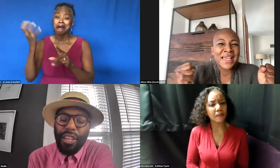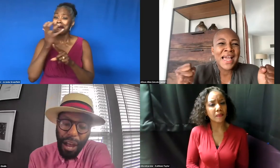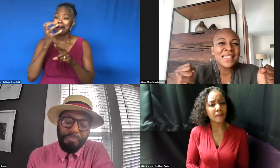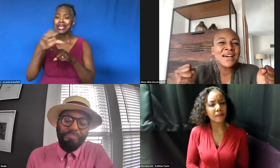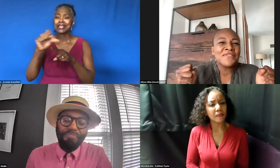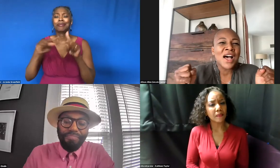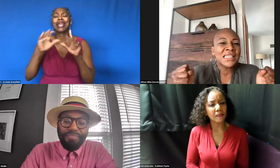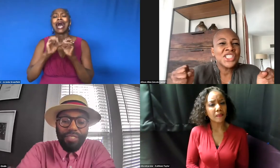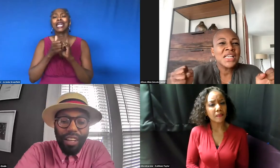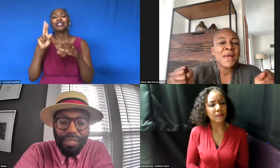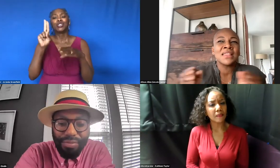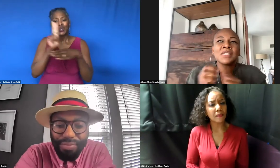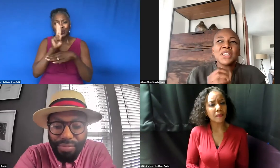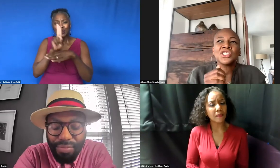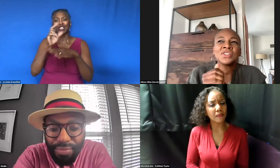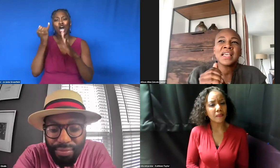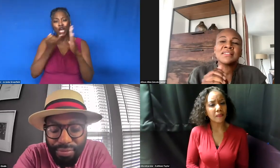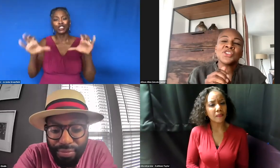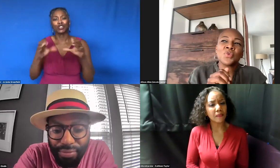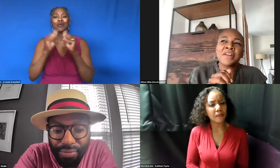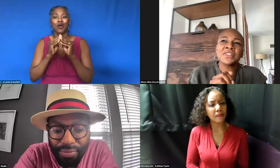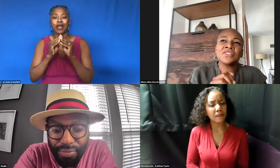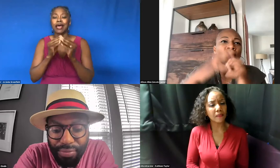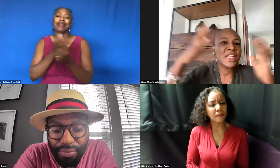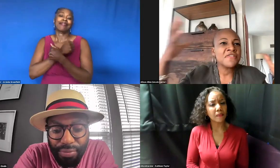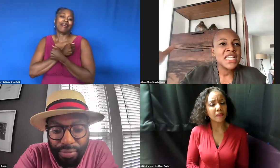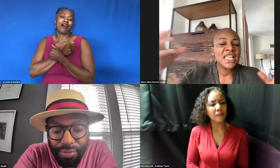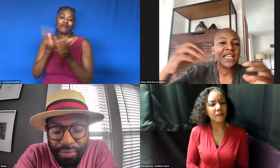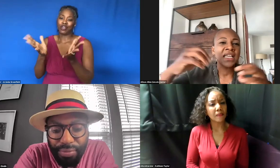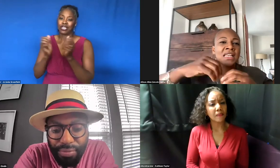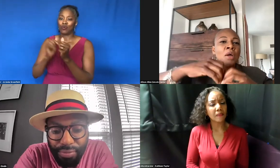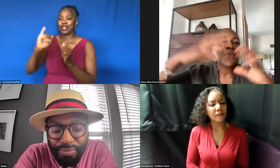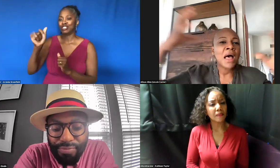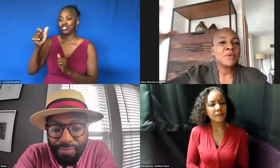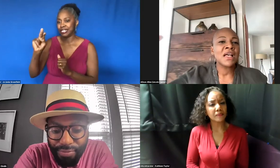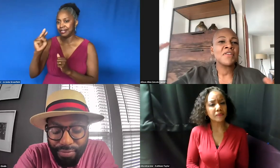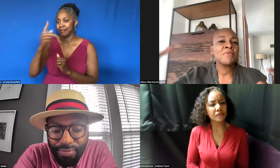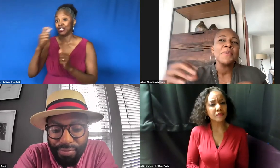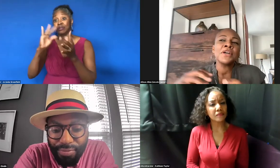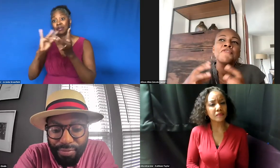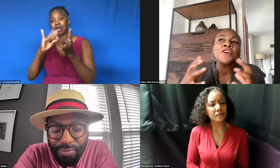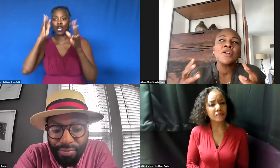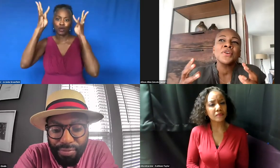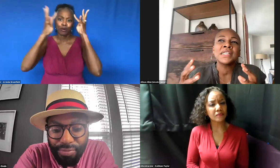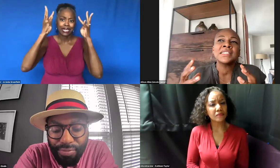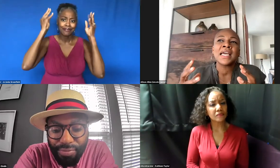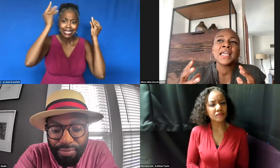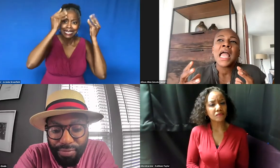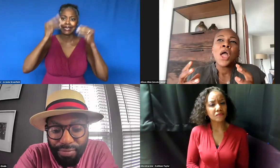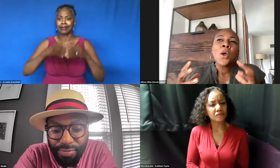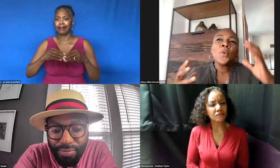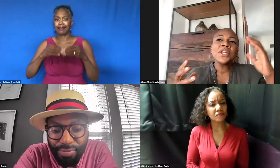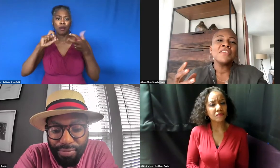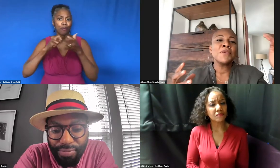more? Like, I love talking to Jean about this, because she'll say, she'll reference creative thinking and problem solving, but I would go farther and